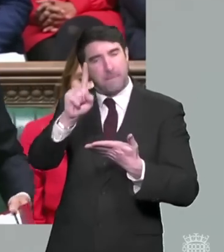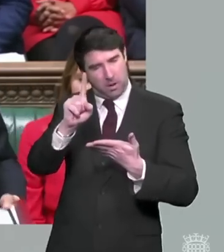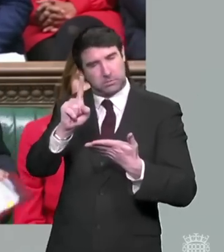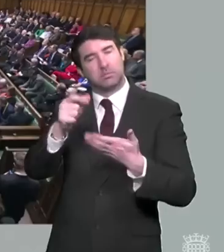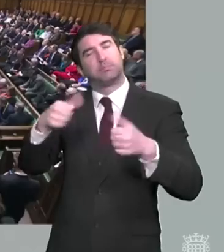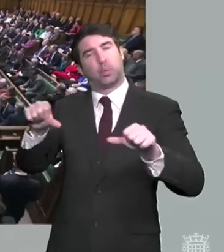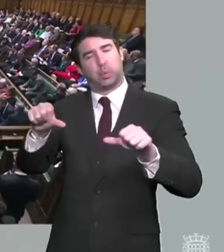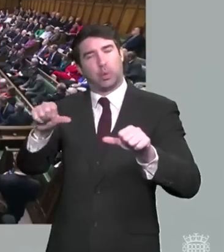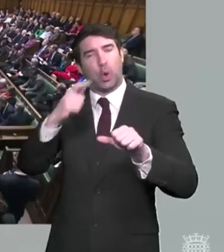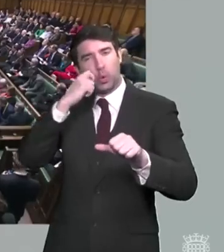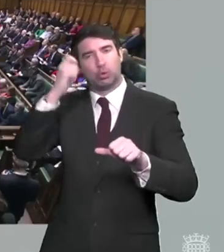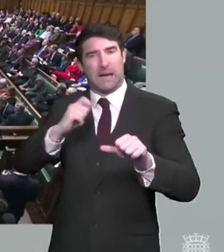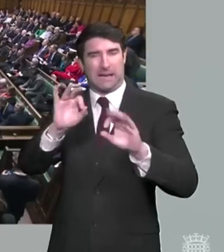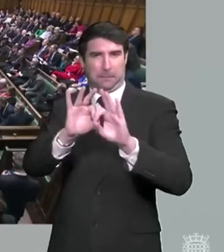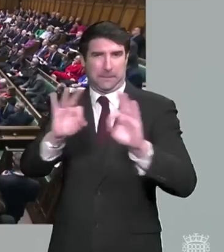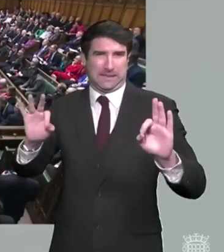people.